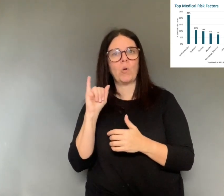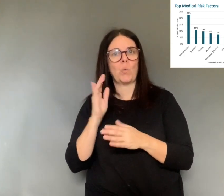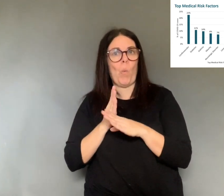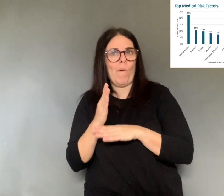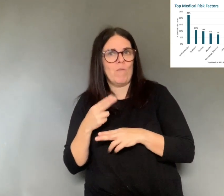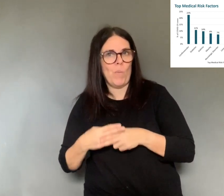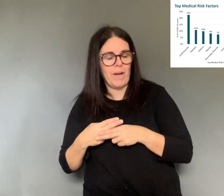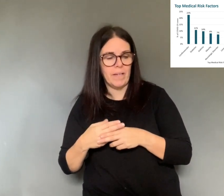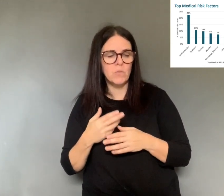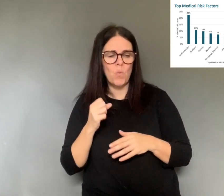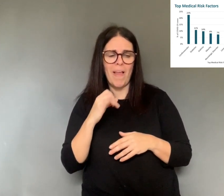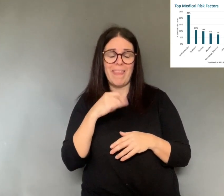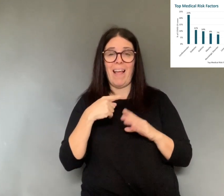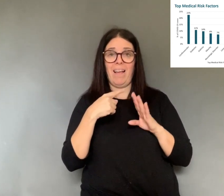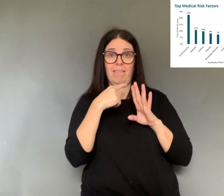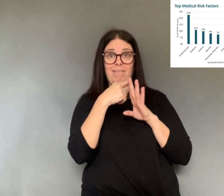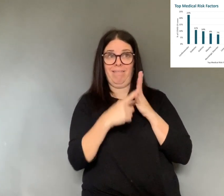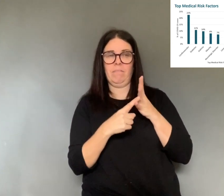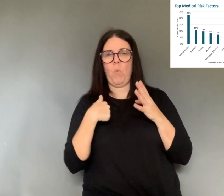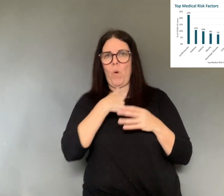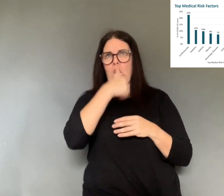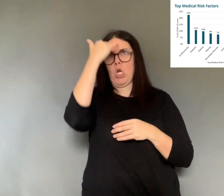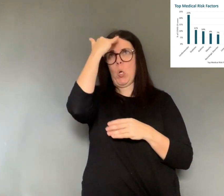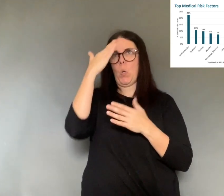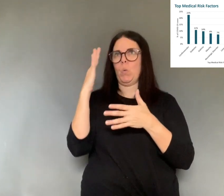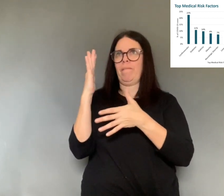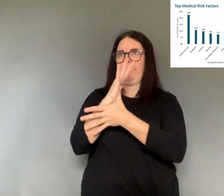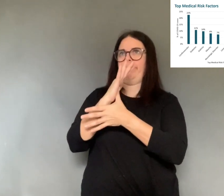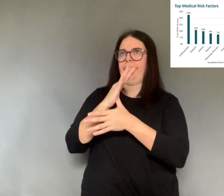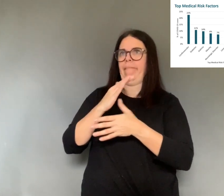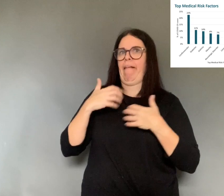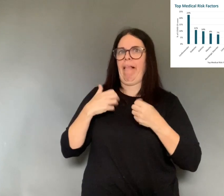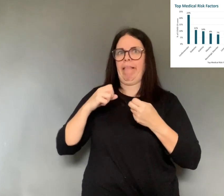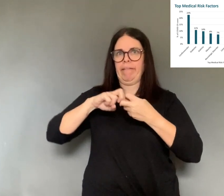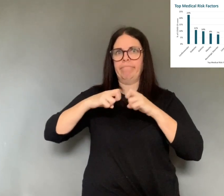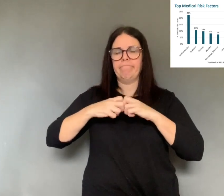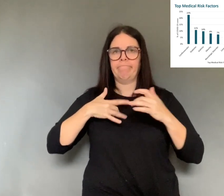disease, diabetes, and obesity in our region.